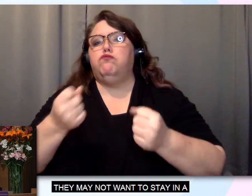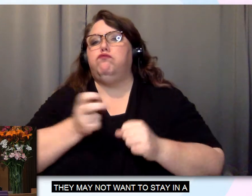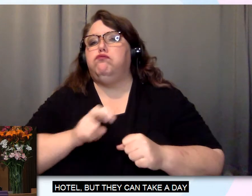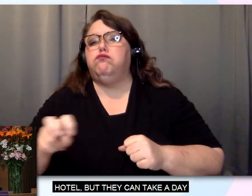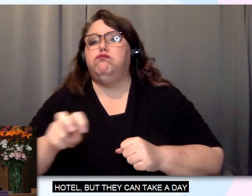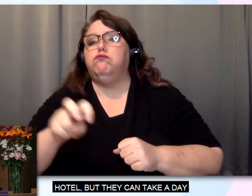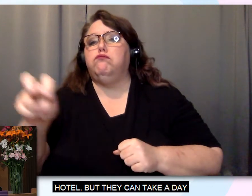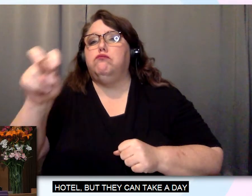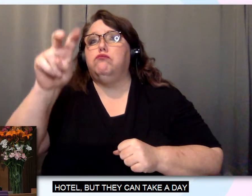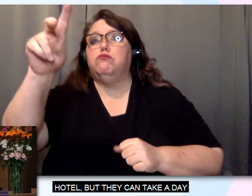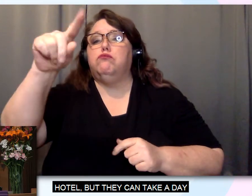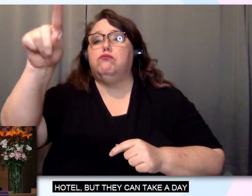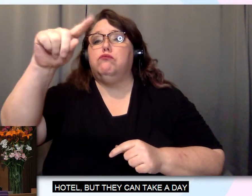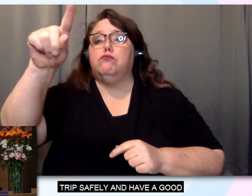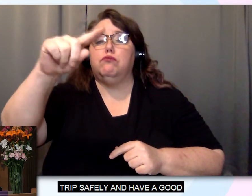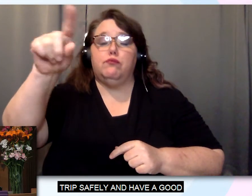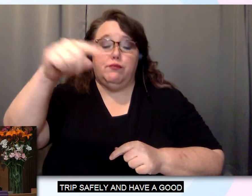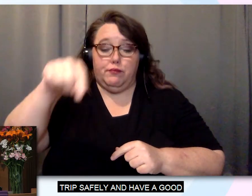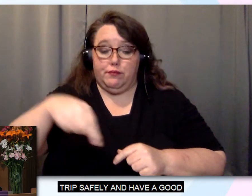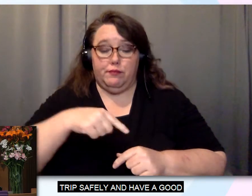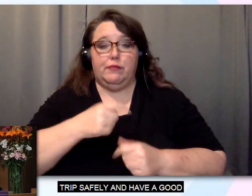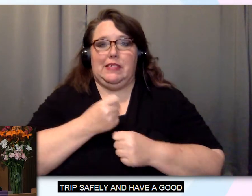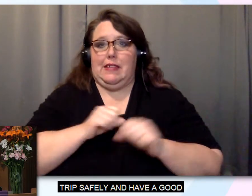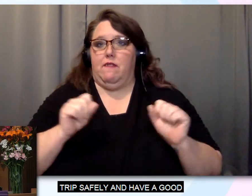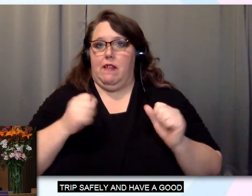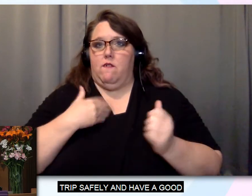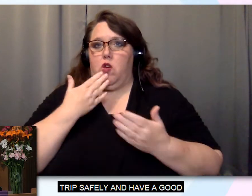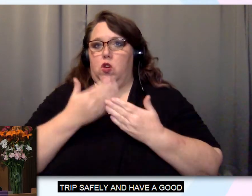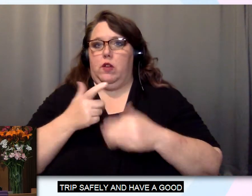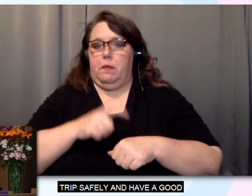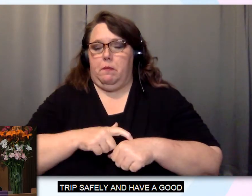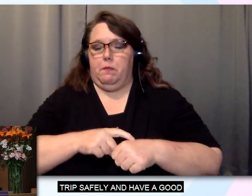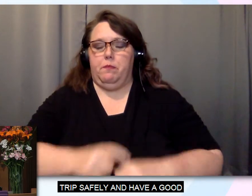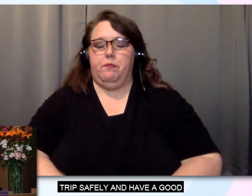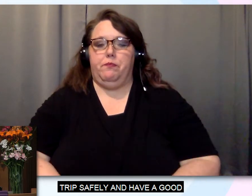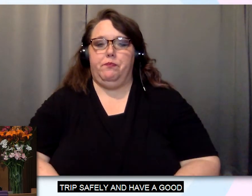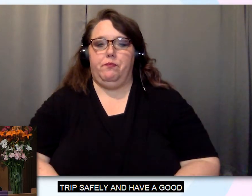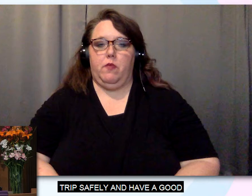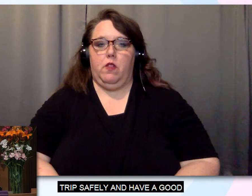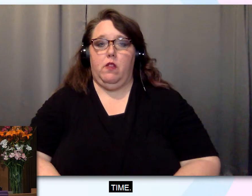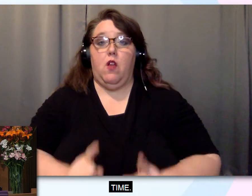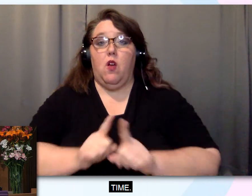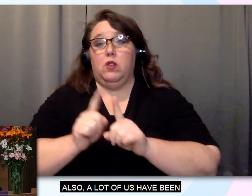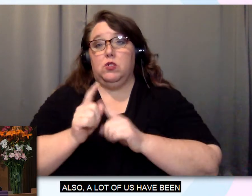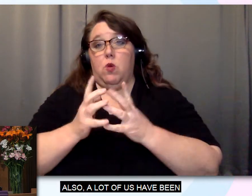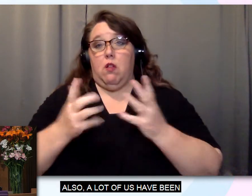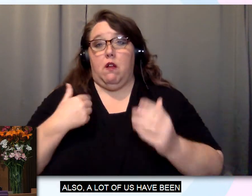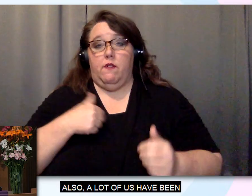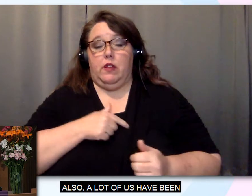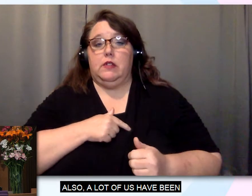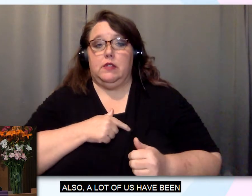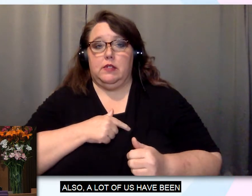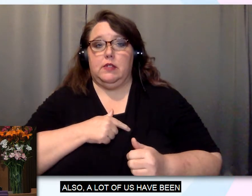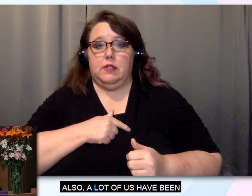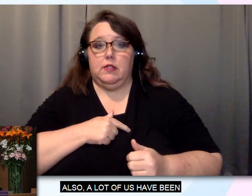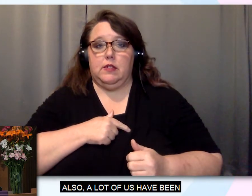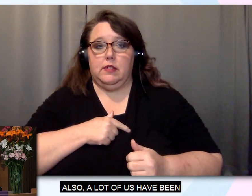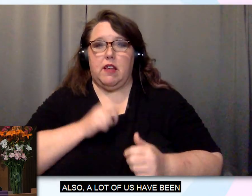day trip safely and have a good time. And also, a lot of us